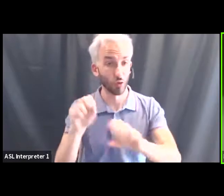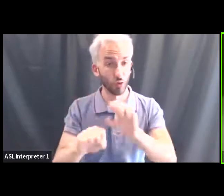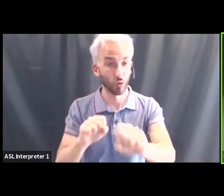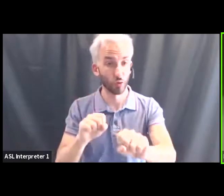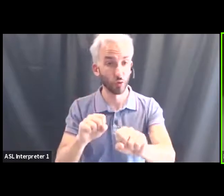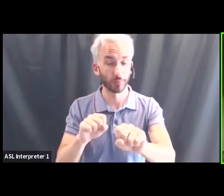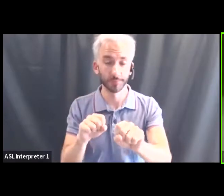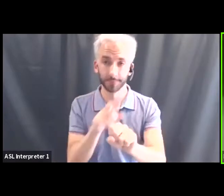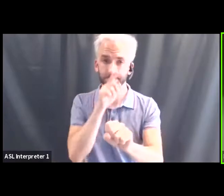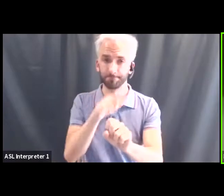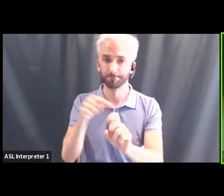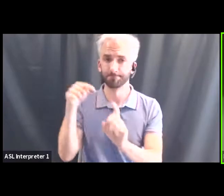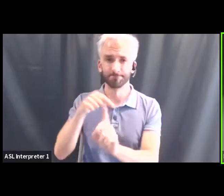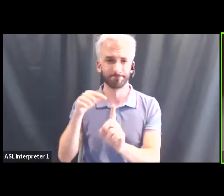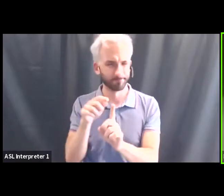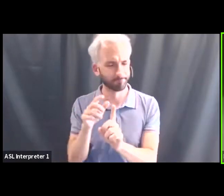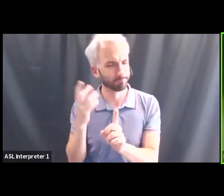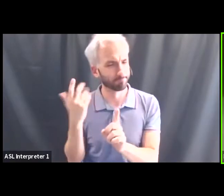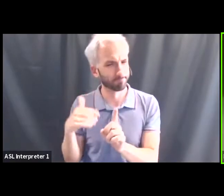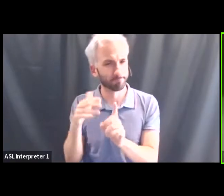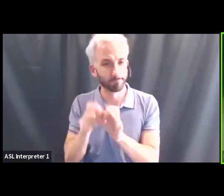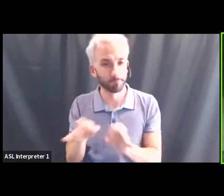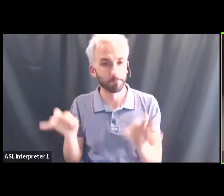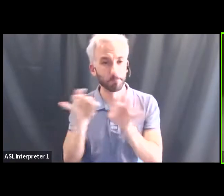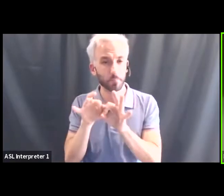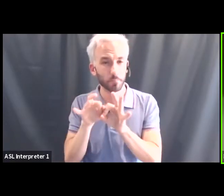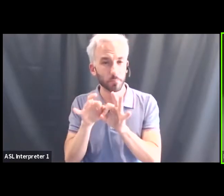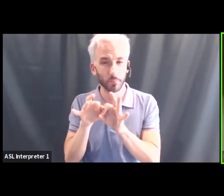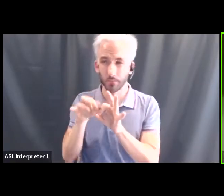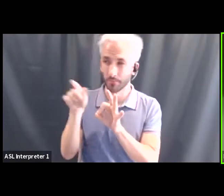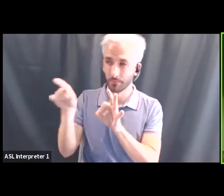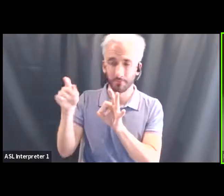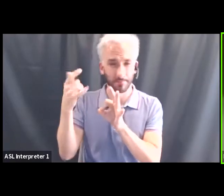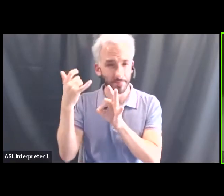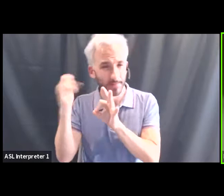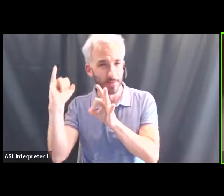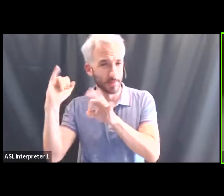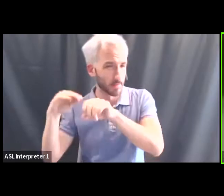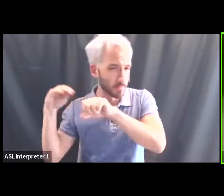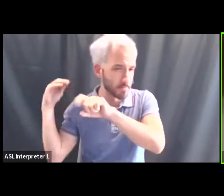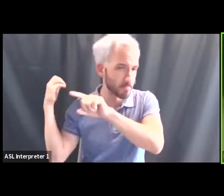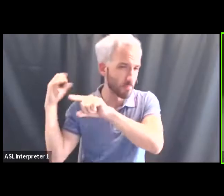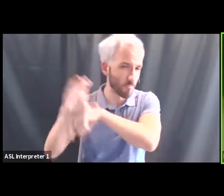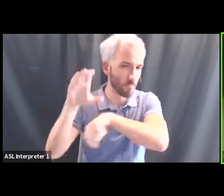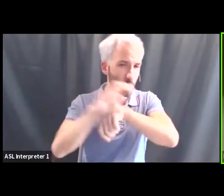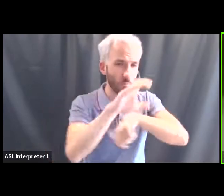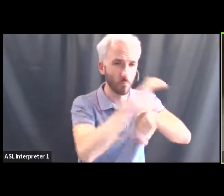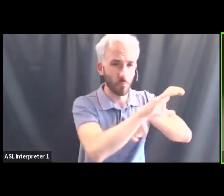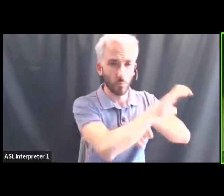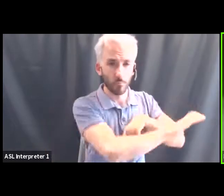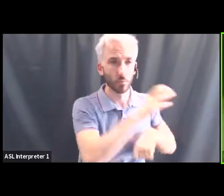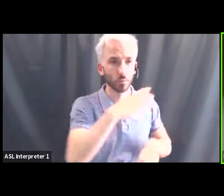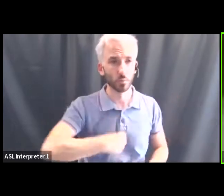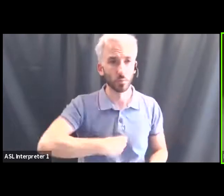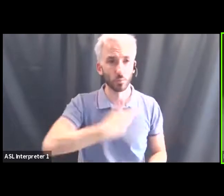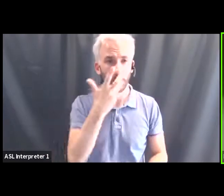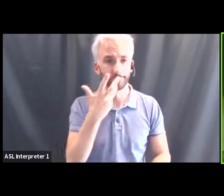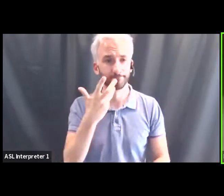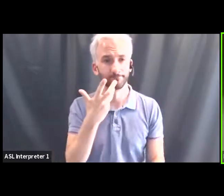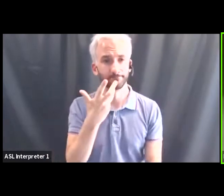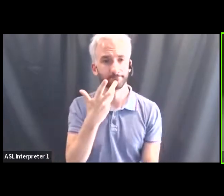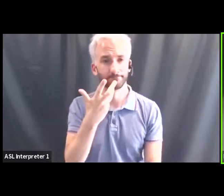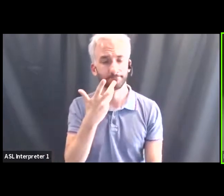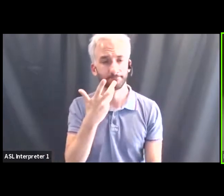centrally involved imposing white ways of being and displacing diverse Indigenous ones. These